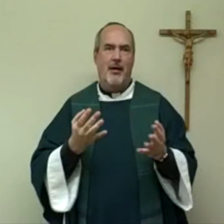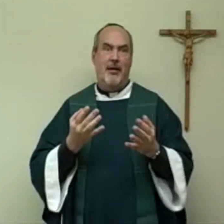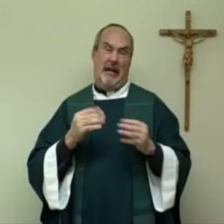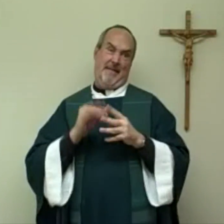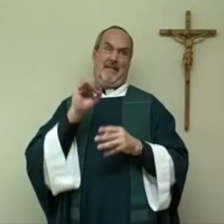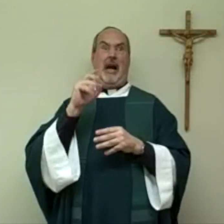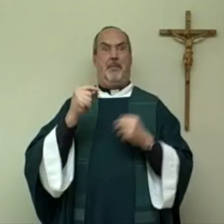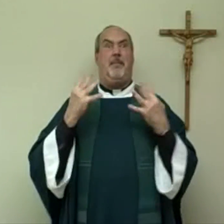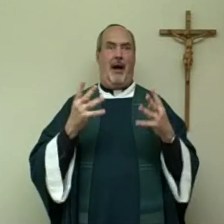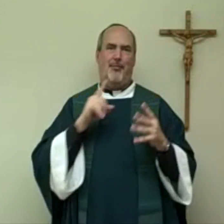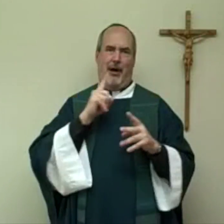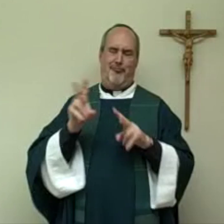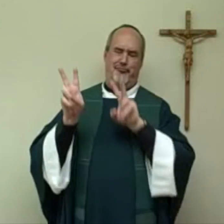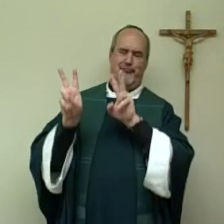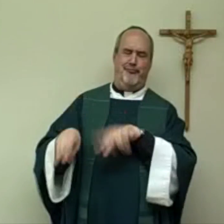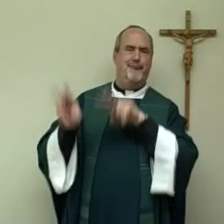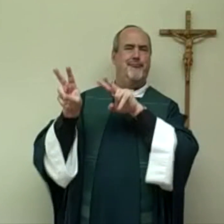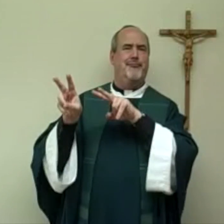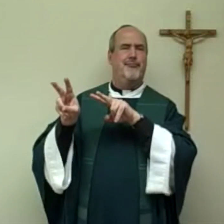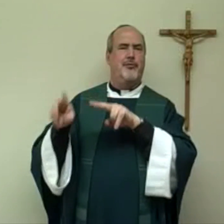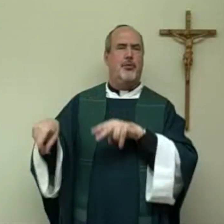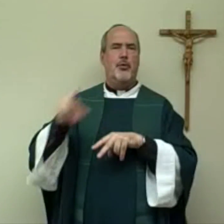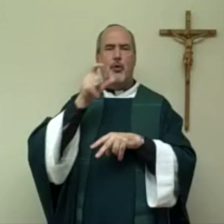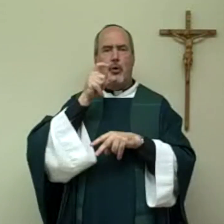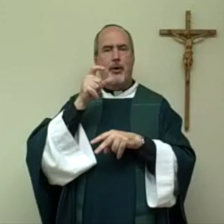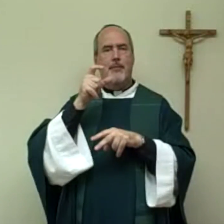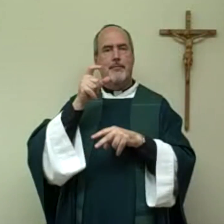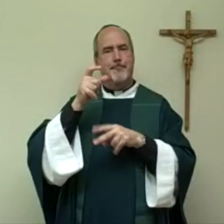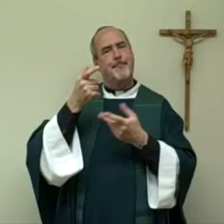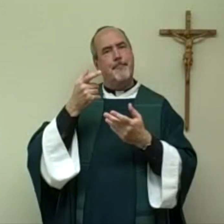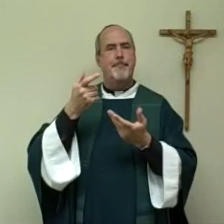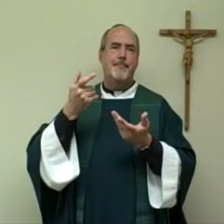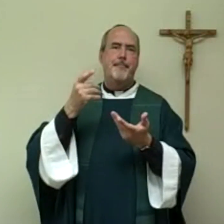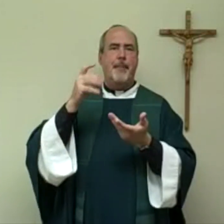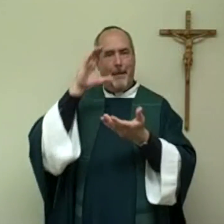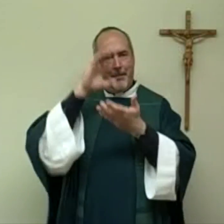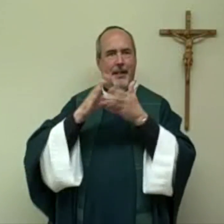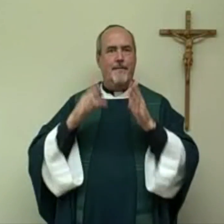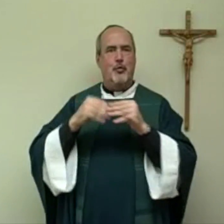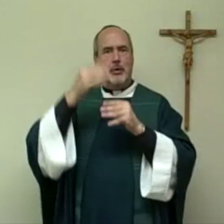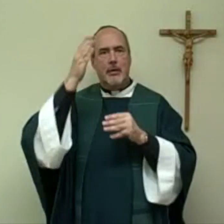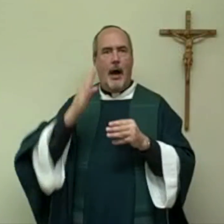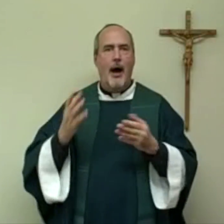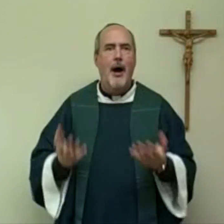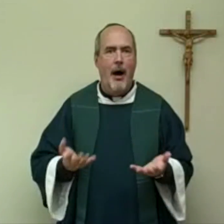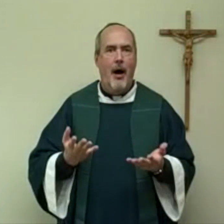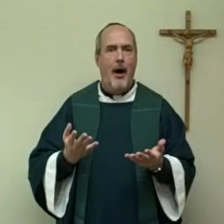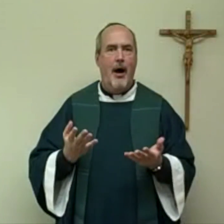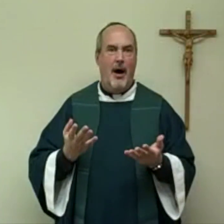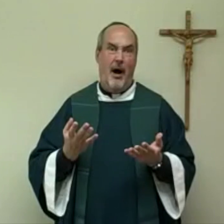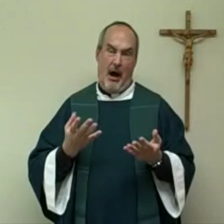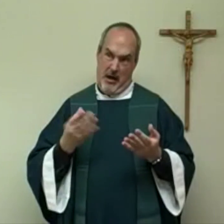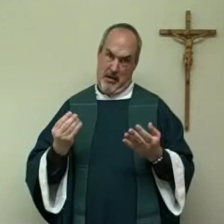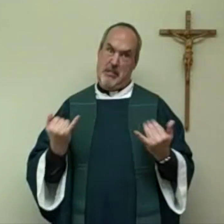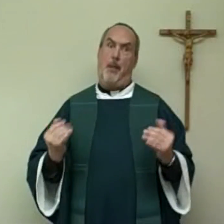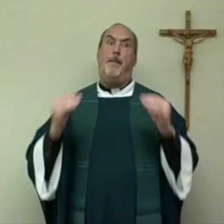aren't that faithful, and many who look down on others who are faithful and who are believers in God.